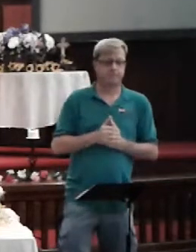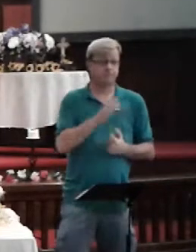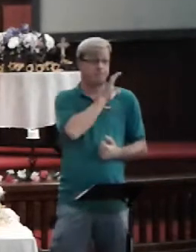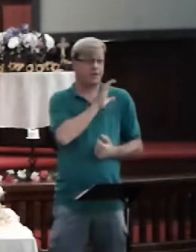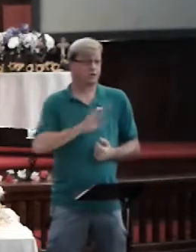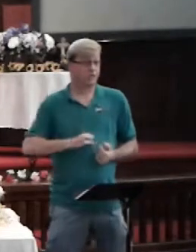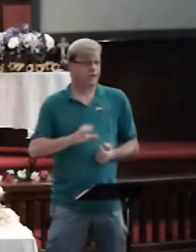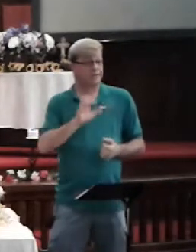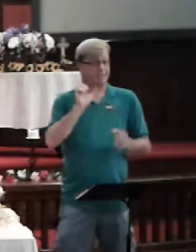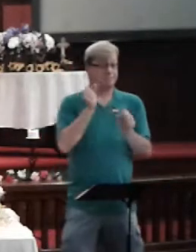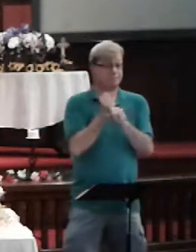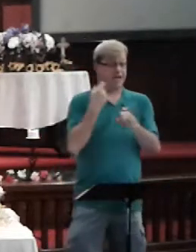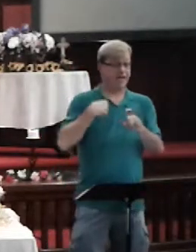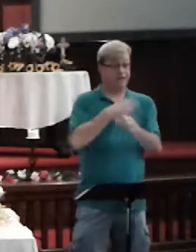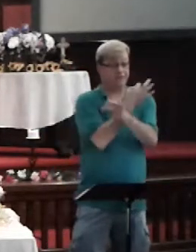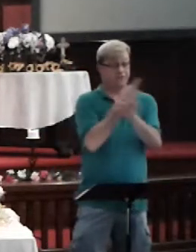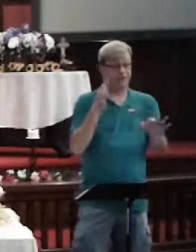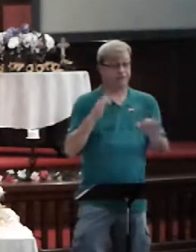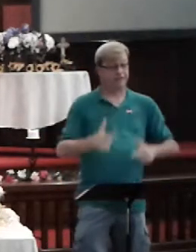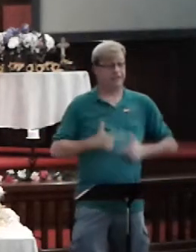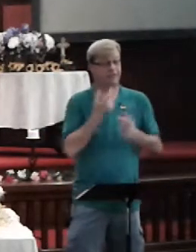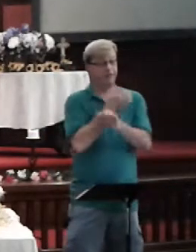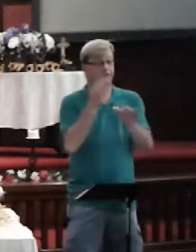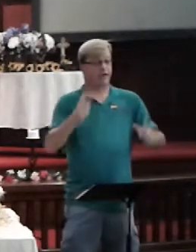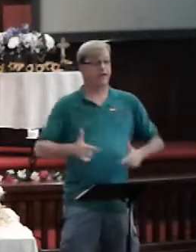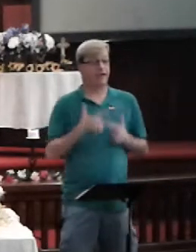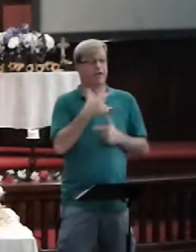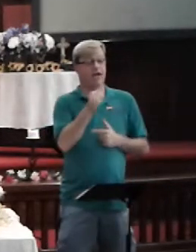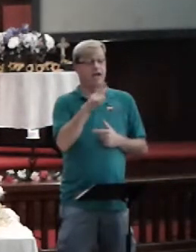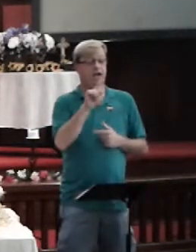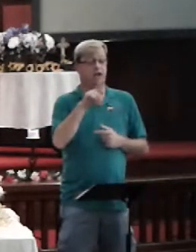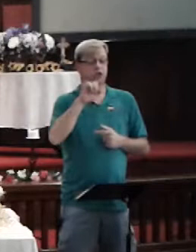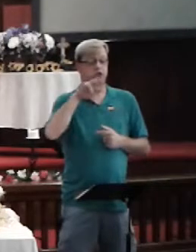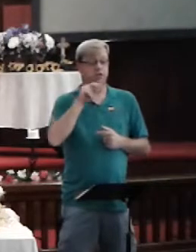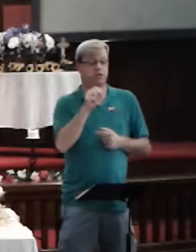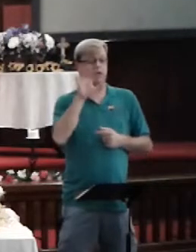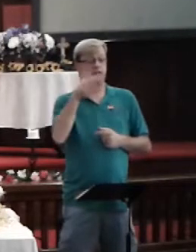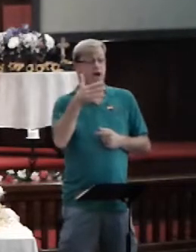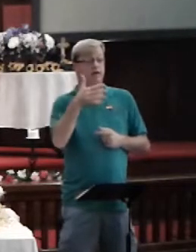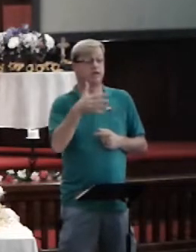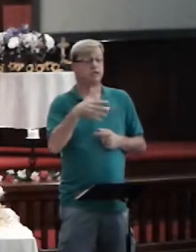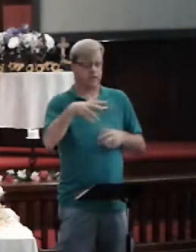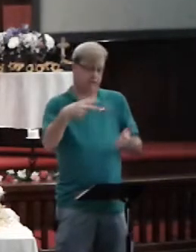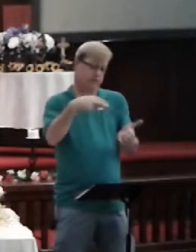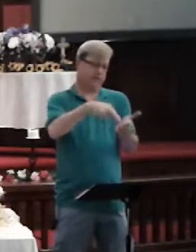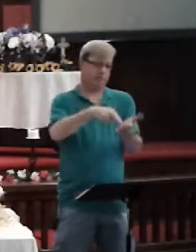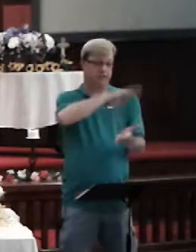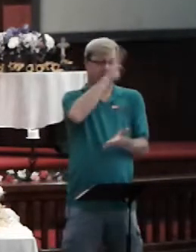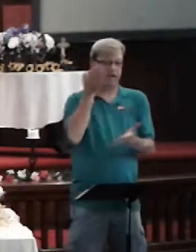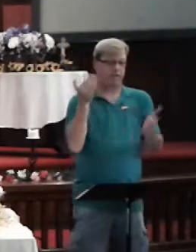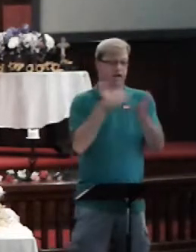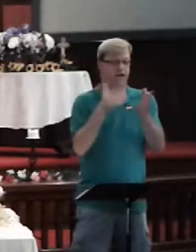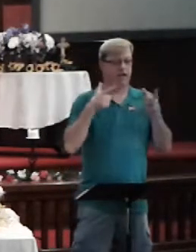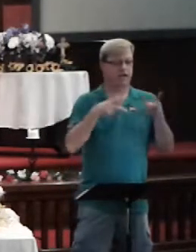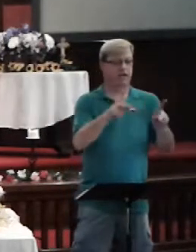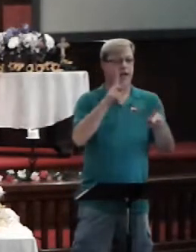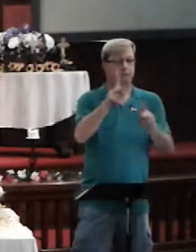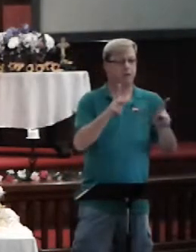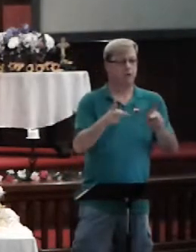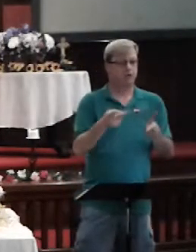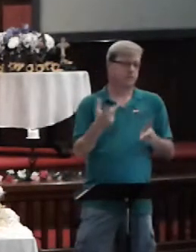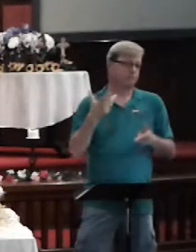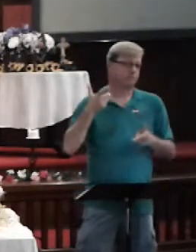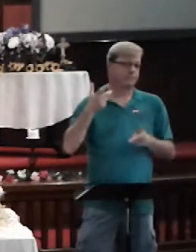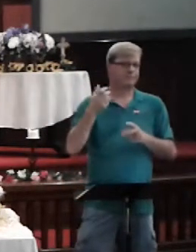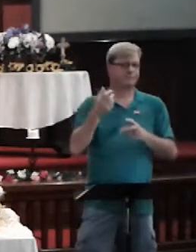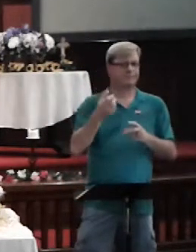Christ has set us free to live a free life, Galatians 5. So take your stand. Never again let anyone put a harness of